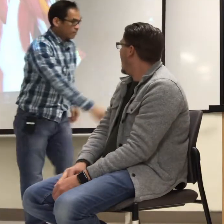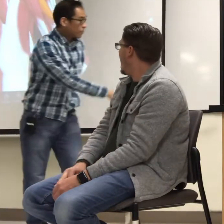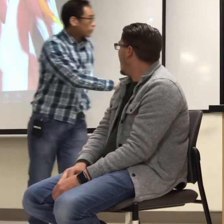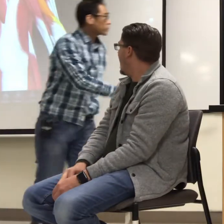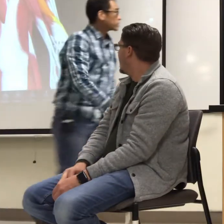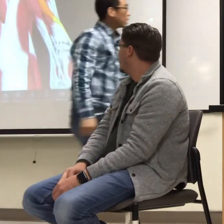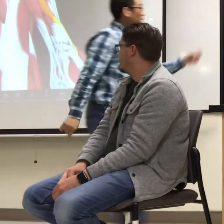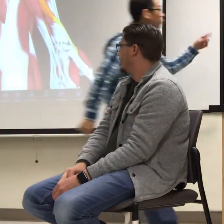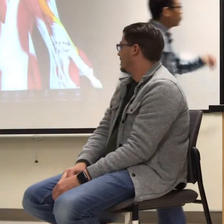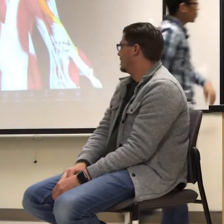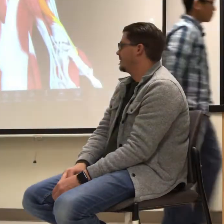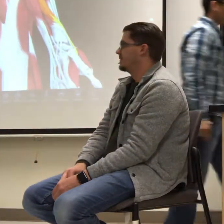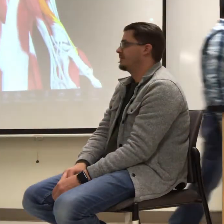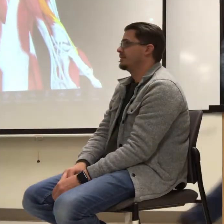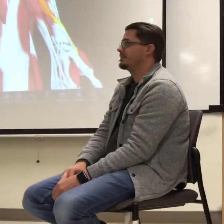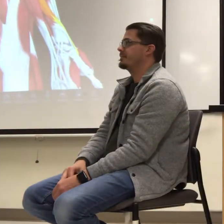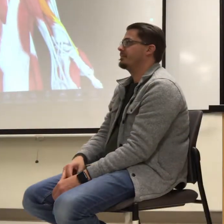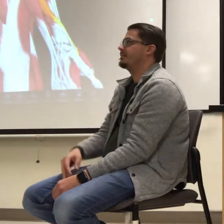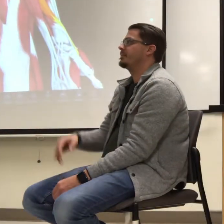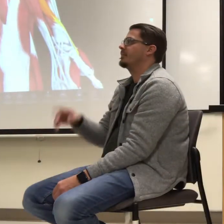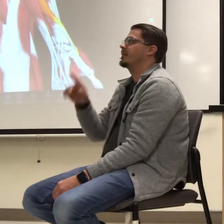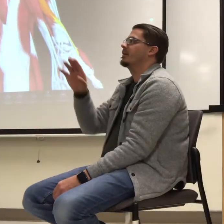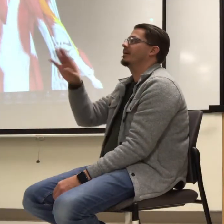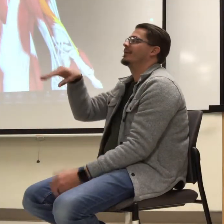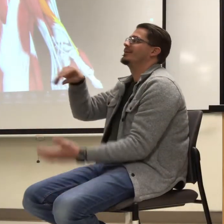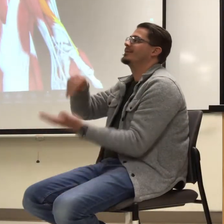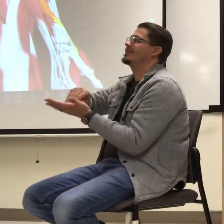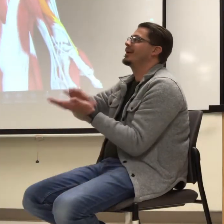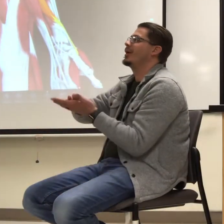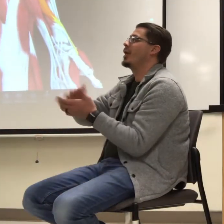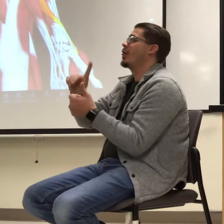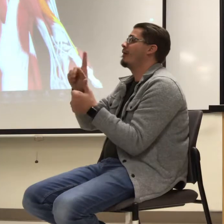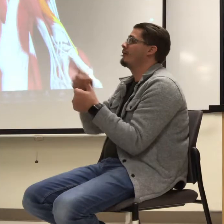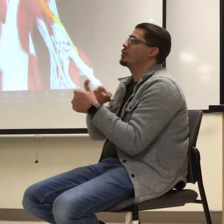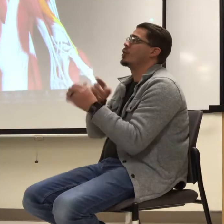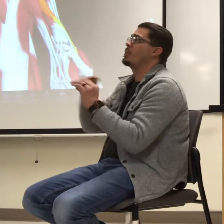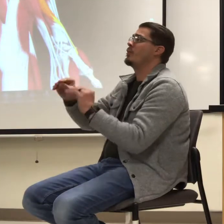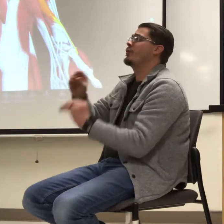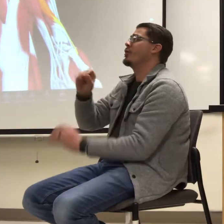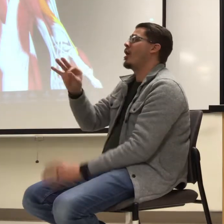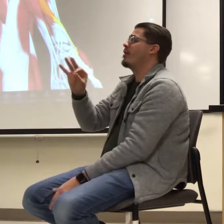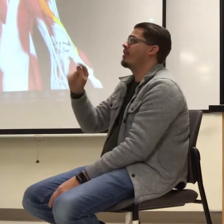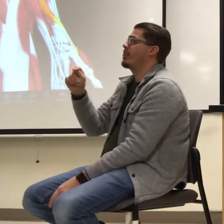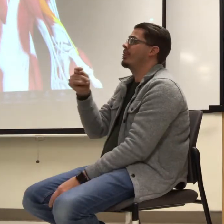I have the first mover of the thumb, Abductor Pollicis Longus.